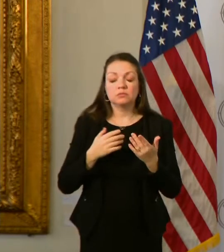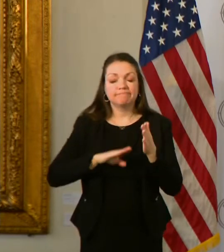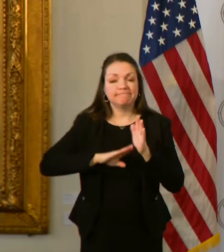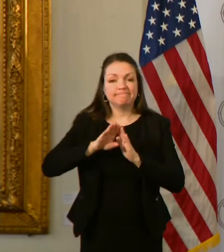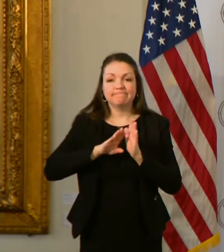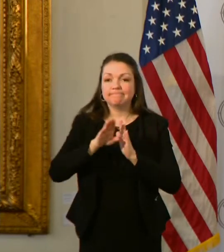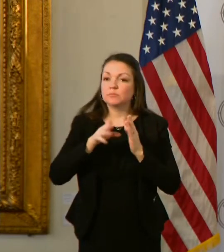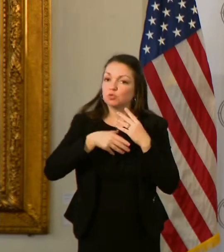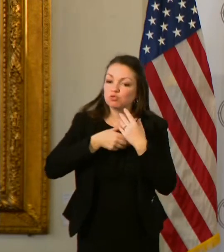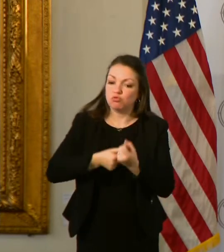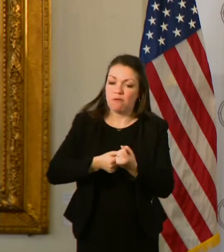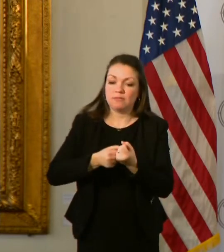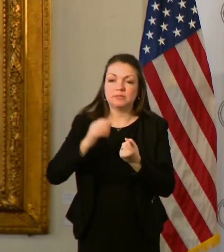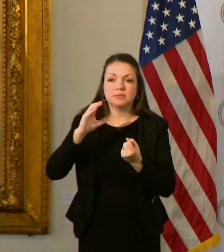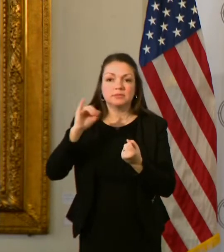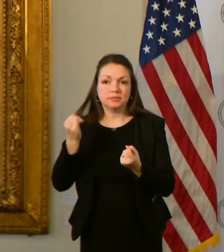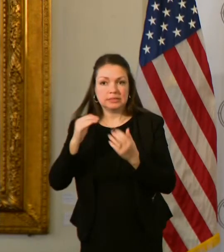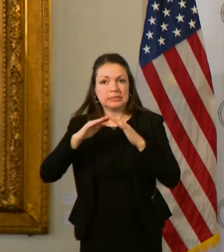criminal justice system.